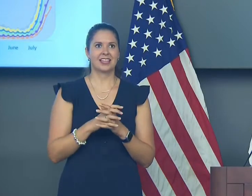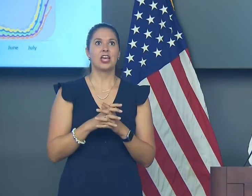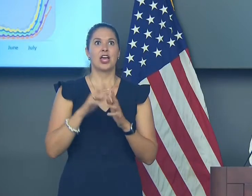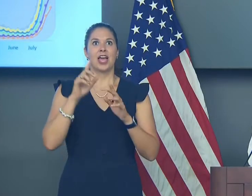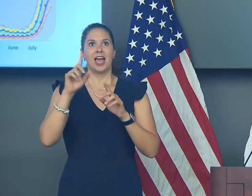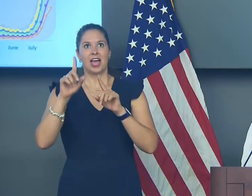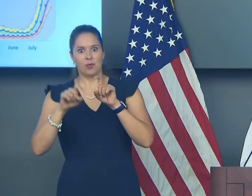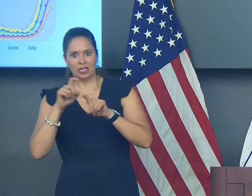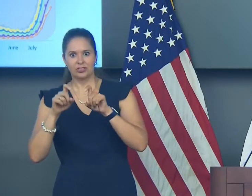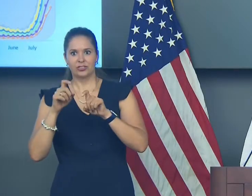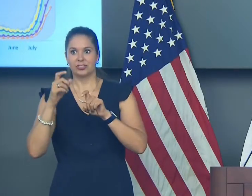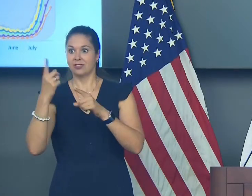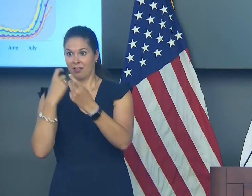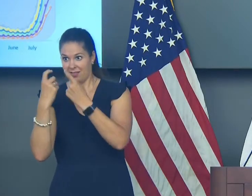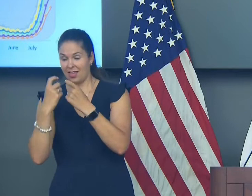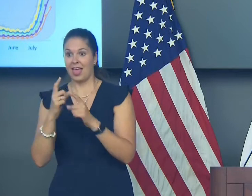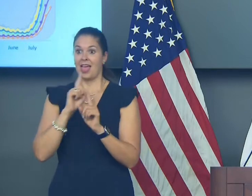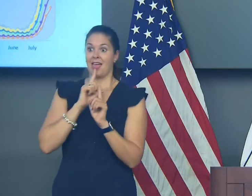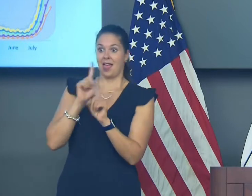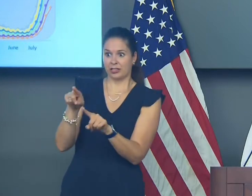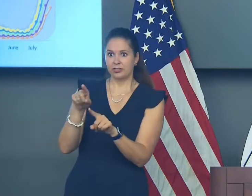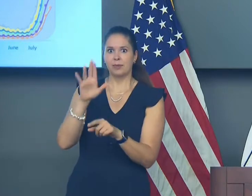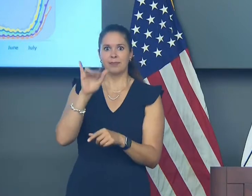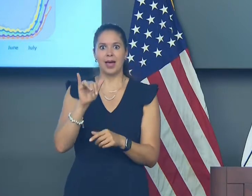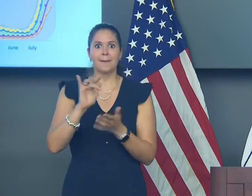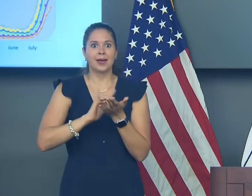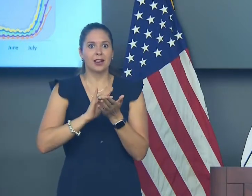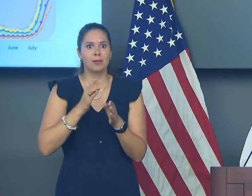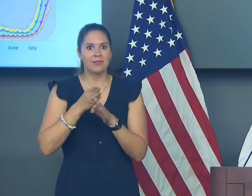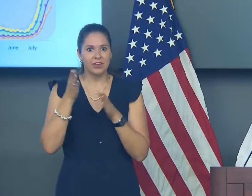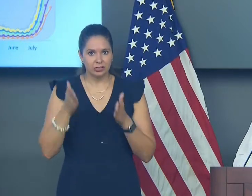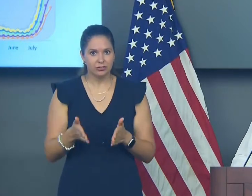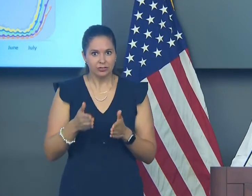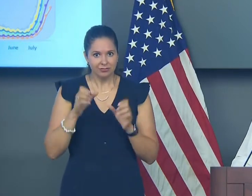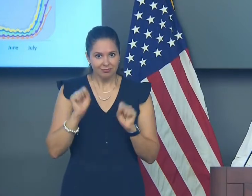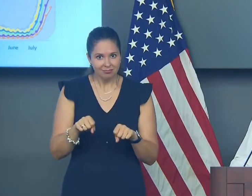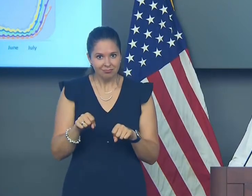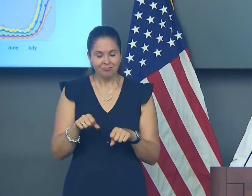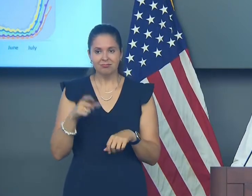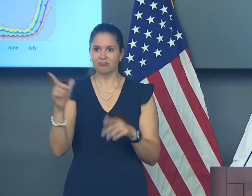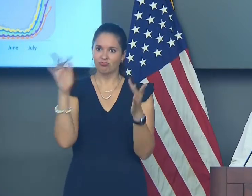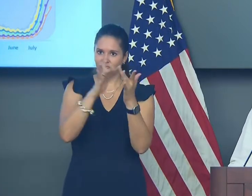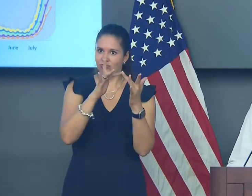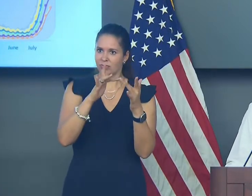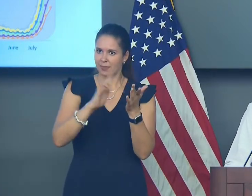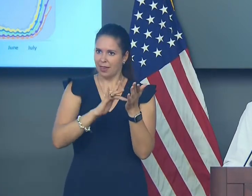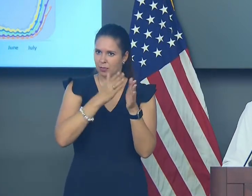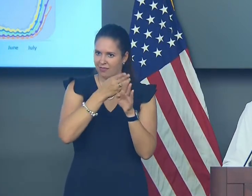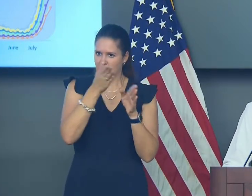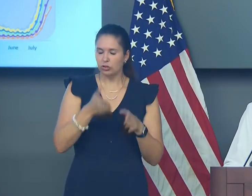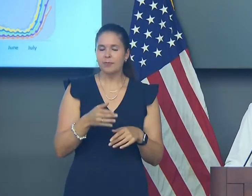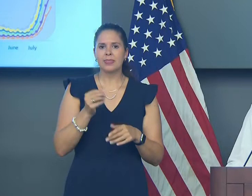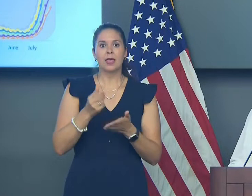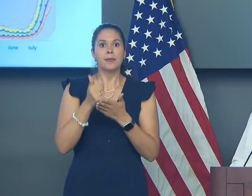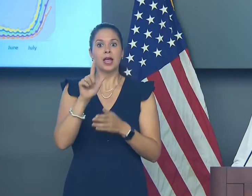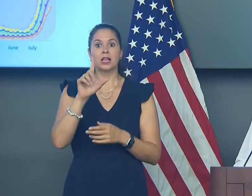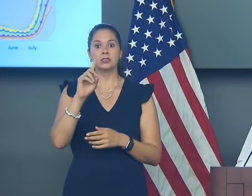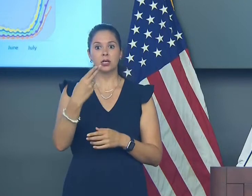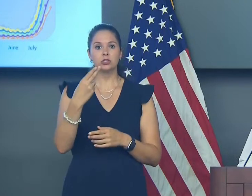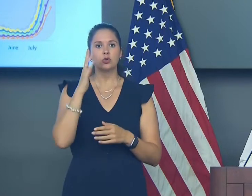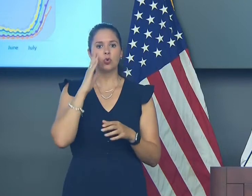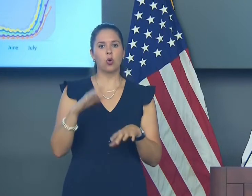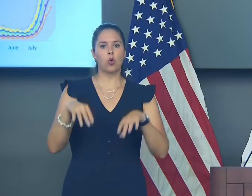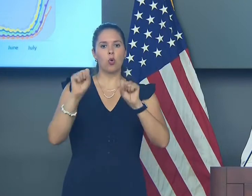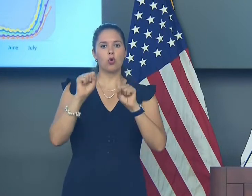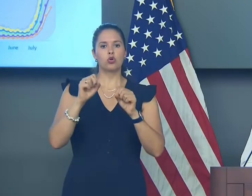your questions answered by medical professionals. And to help in this as well, LDH will be